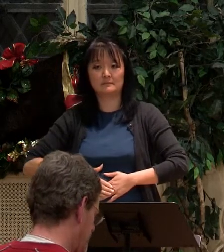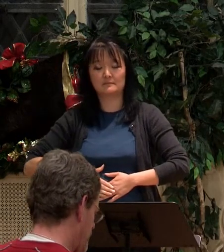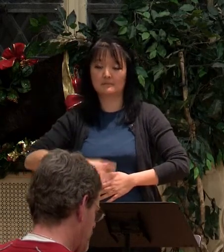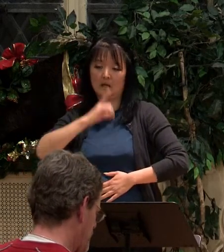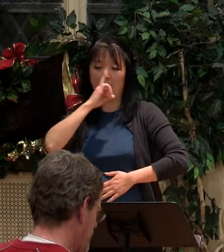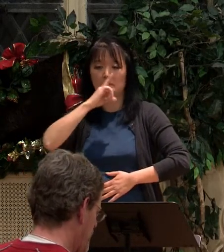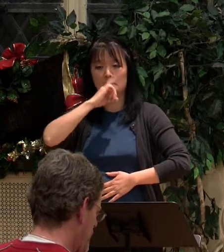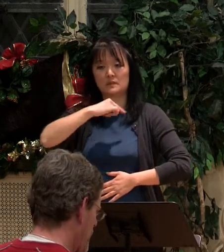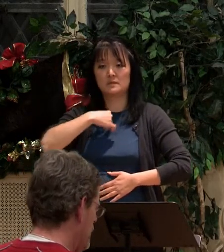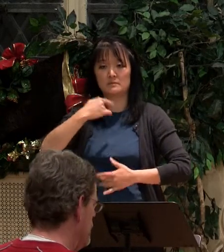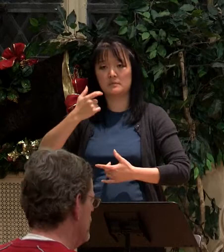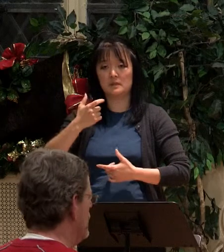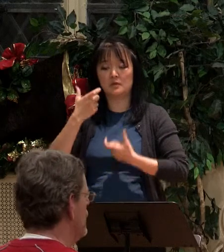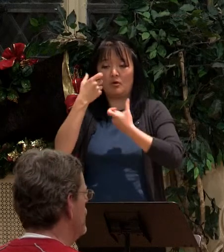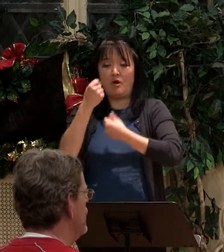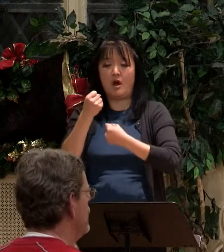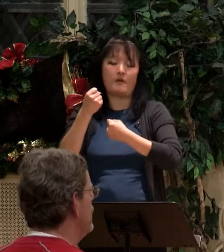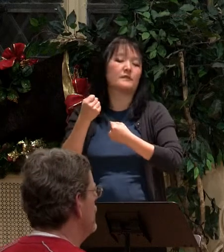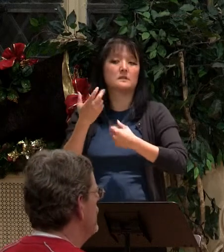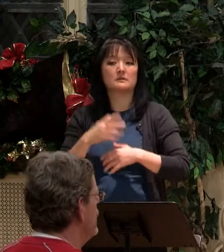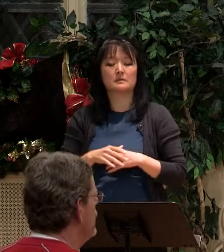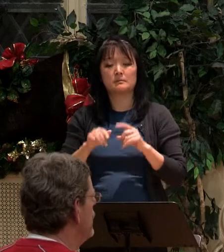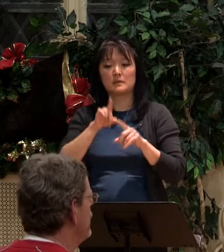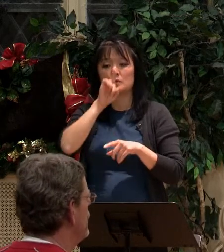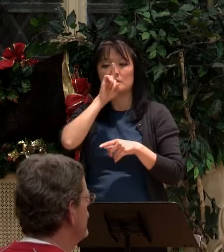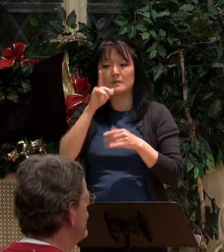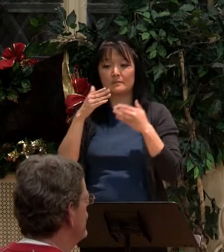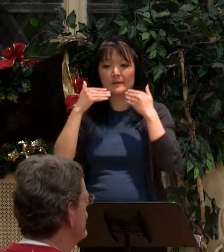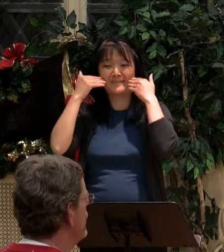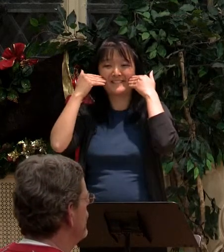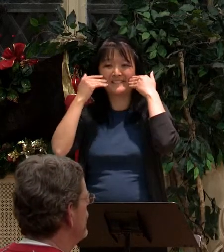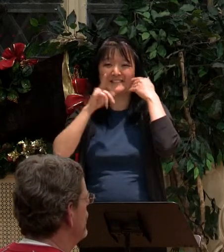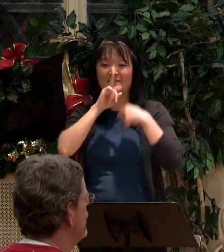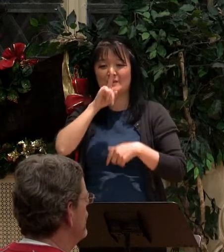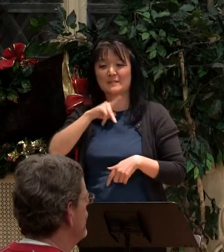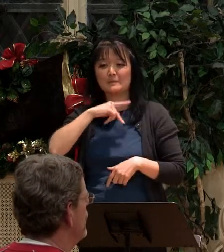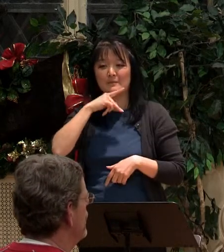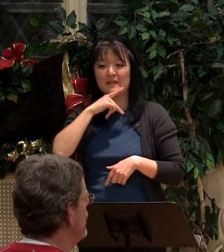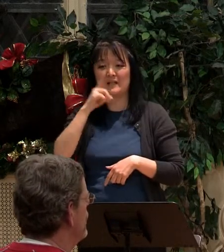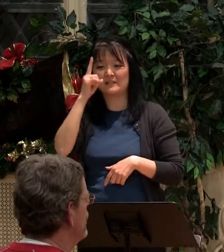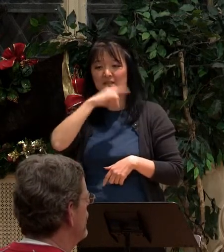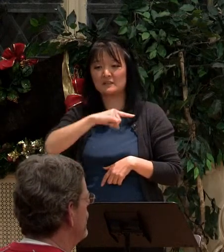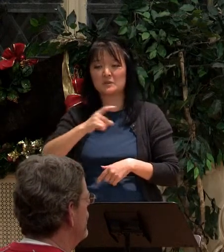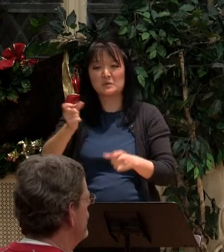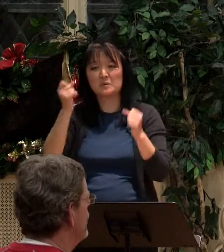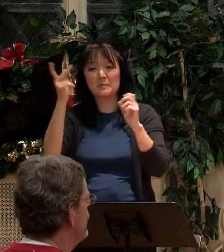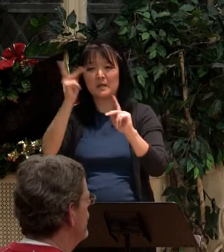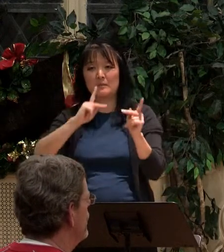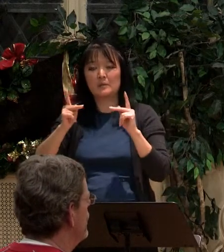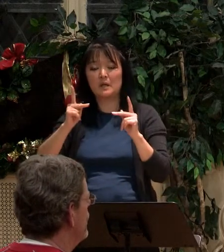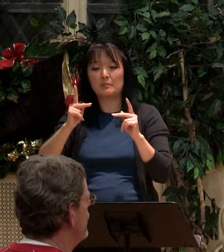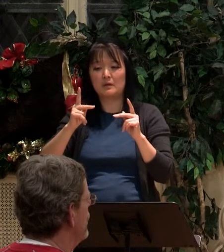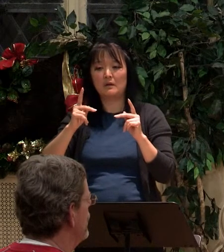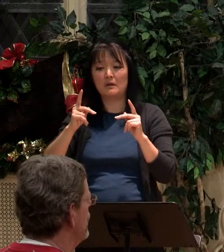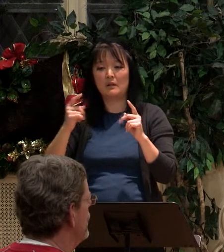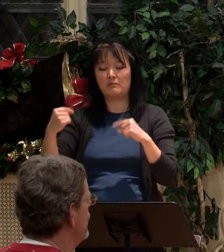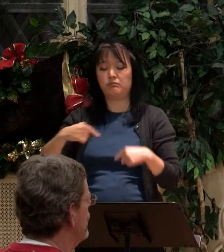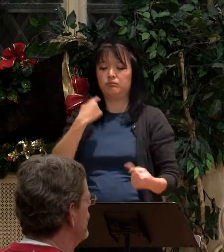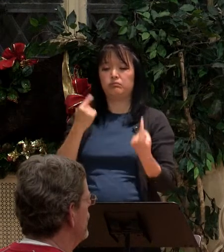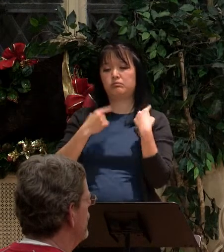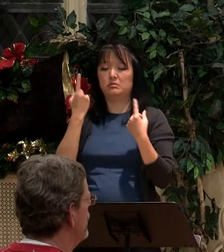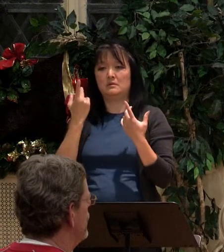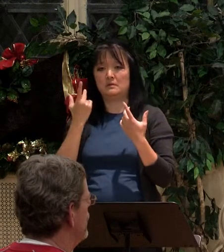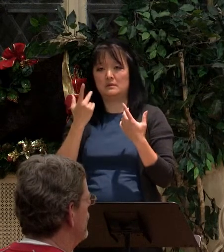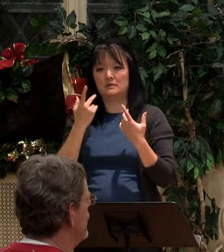be confident and fearless, when in reality, my smile is plastic. Too many people have knocked me down for me to realize my